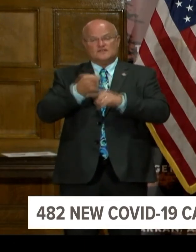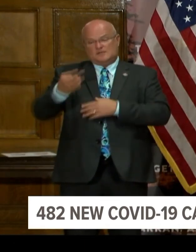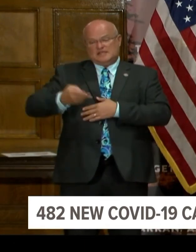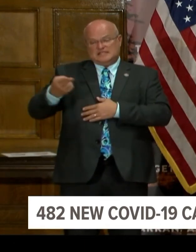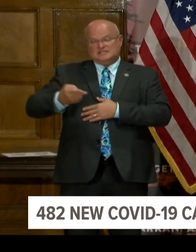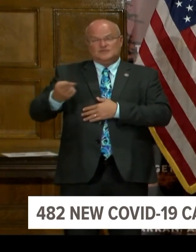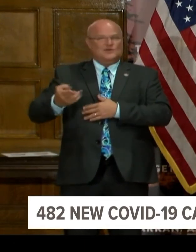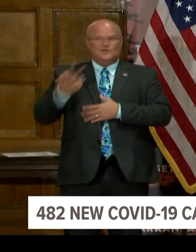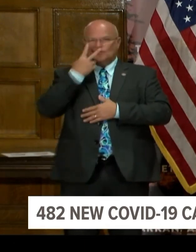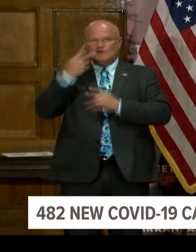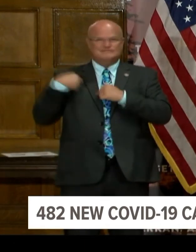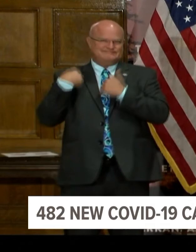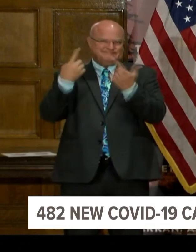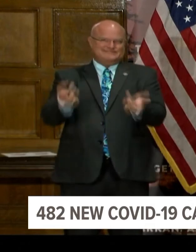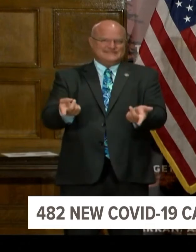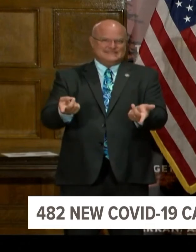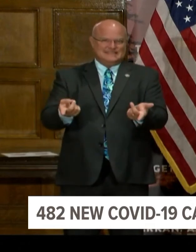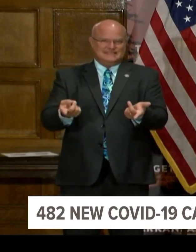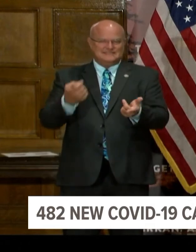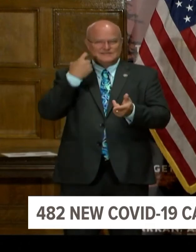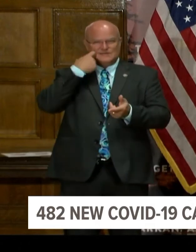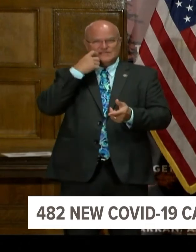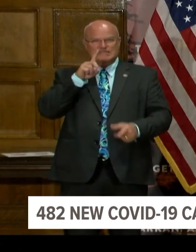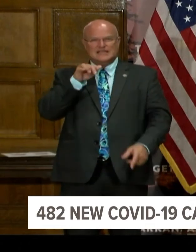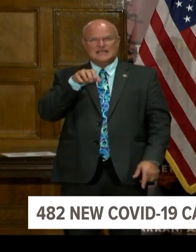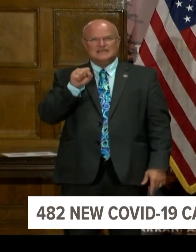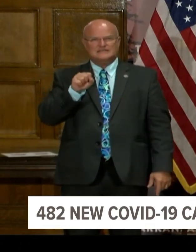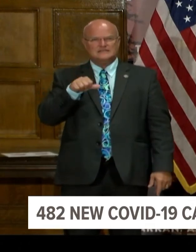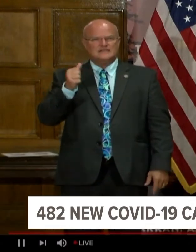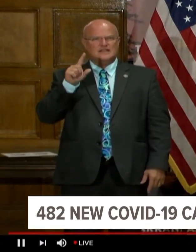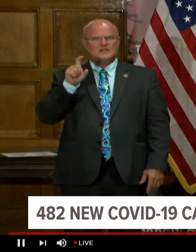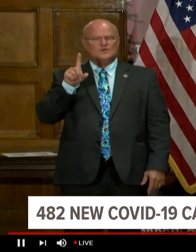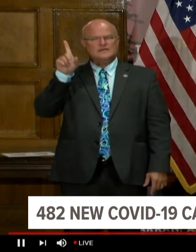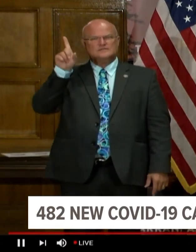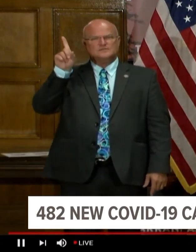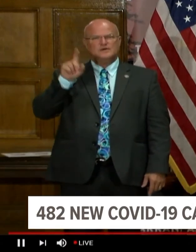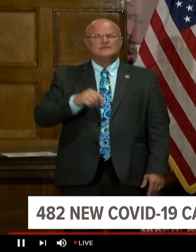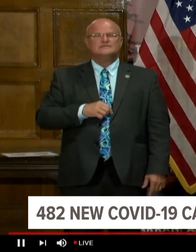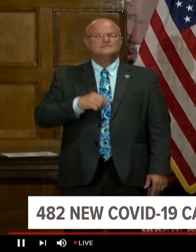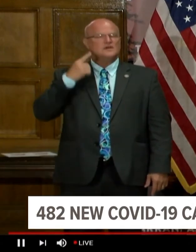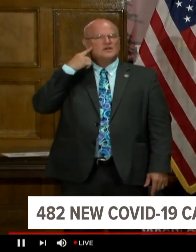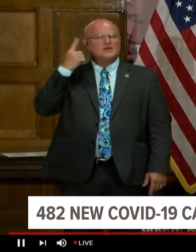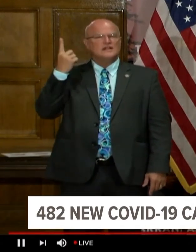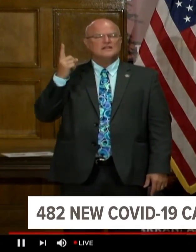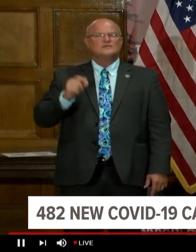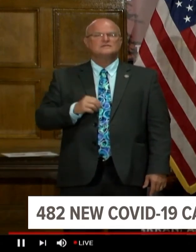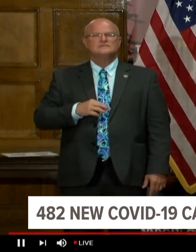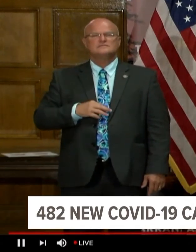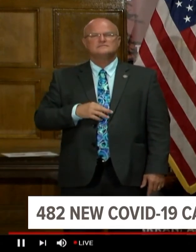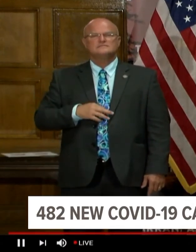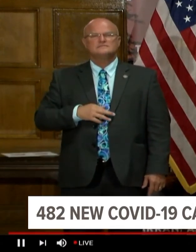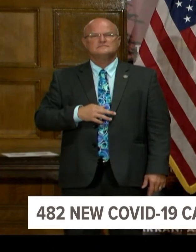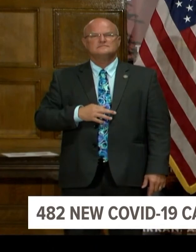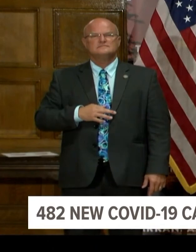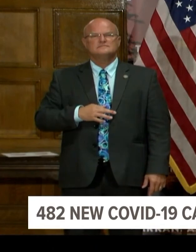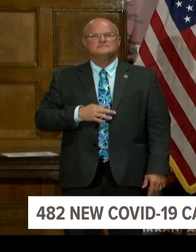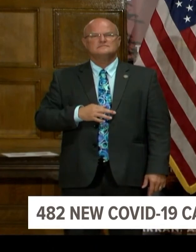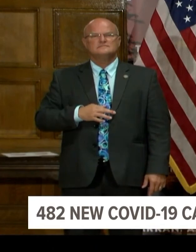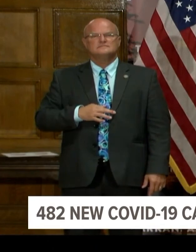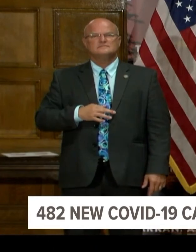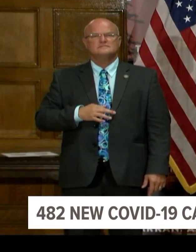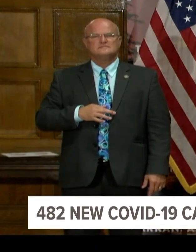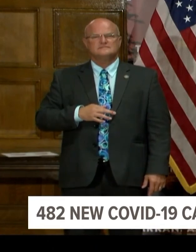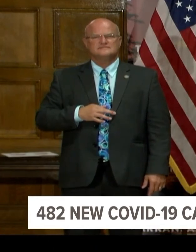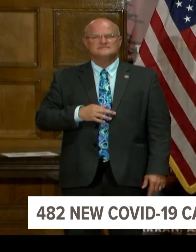that's what we've seen in the recent days. Another question remotely. I heard another question. Yes, this